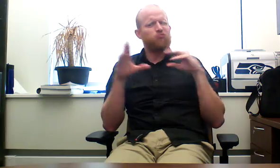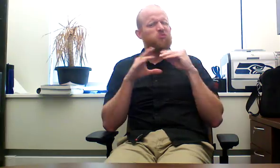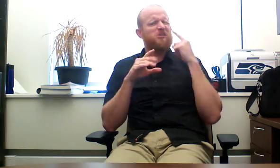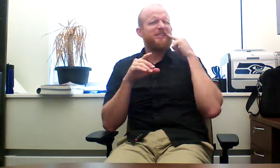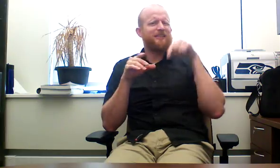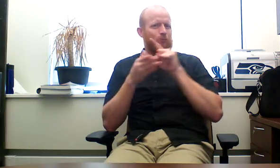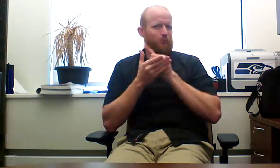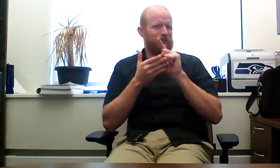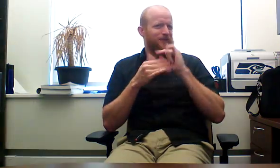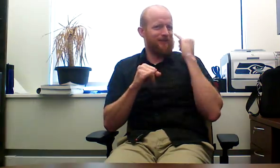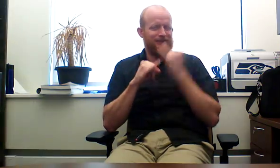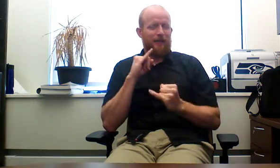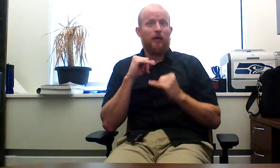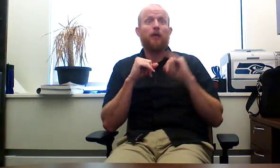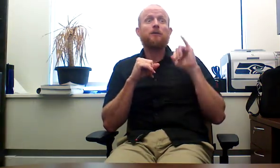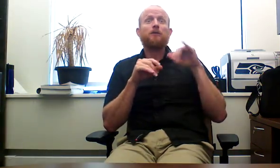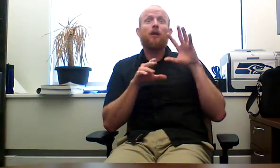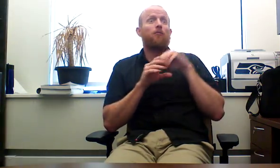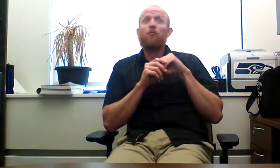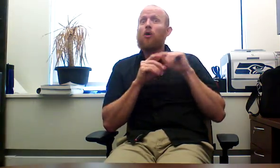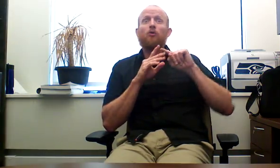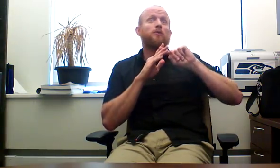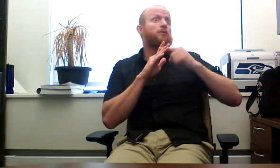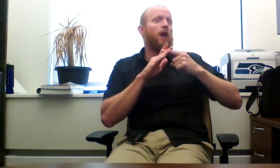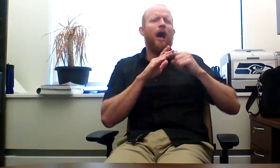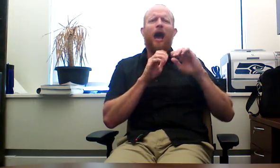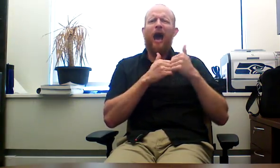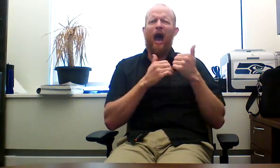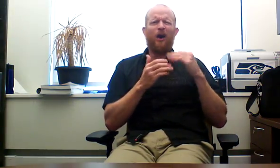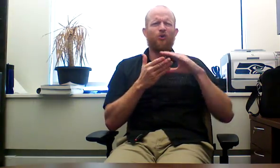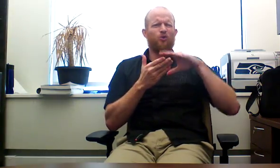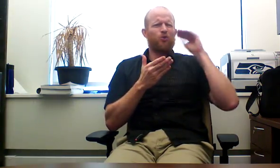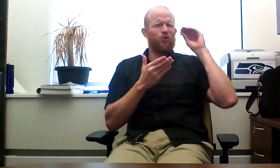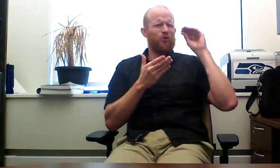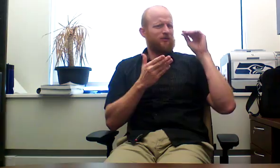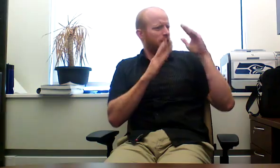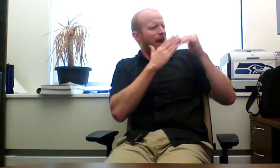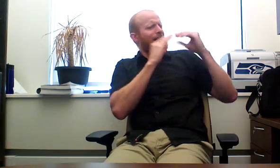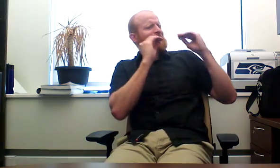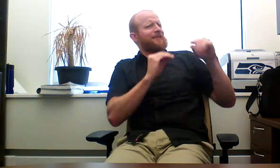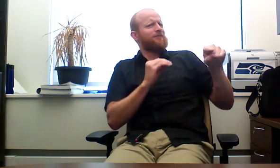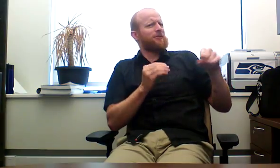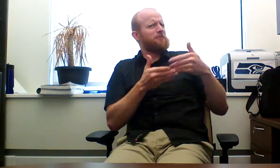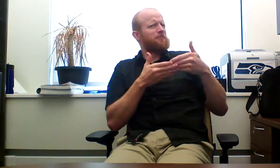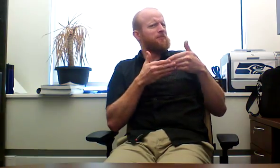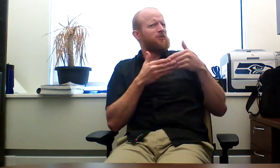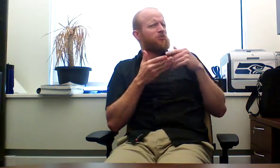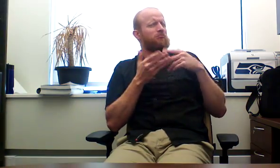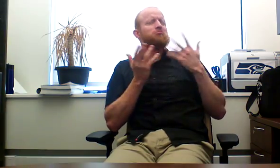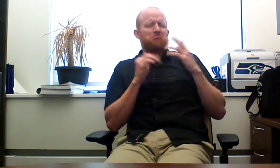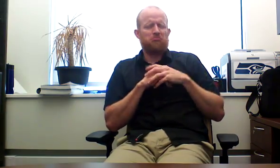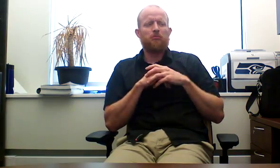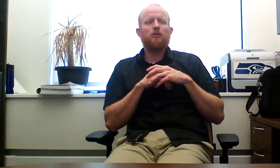is April, and this week he's really been involved, learning how to teach a